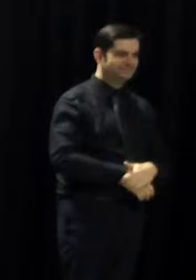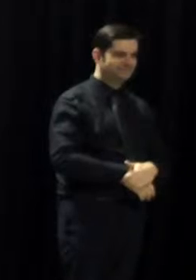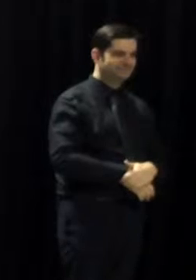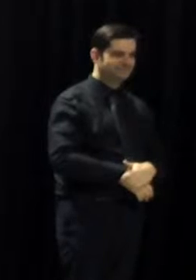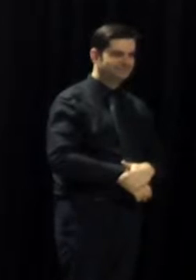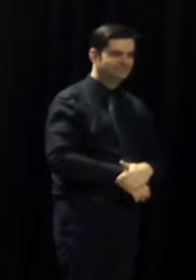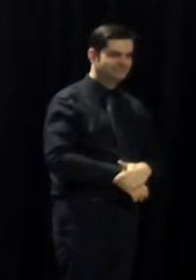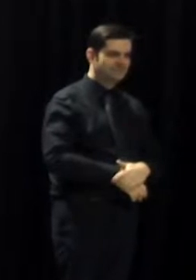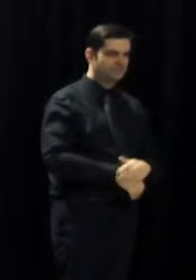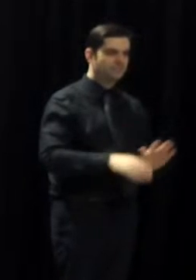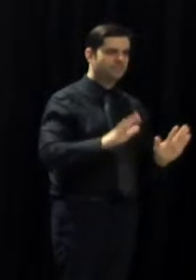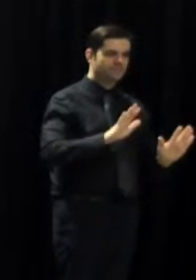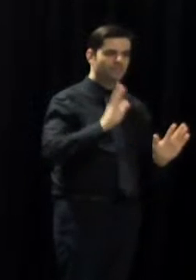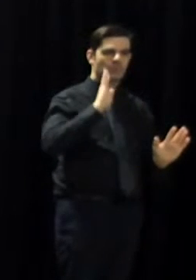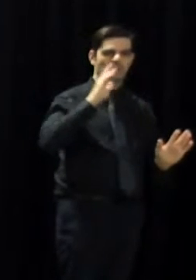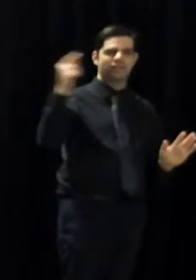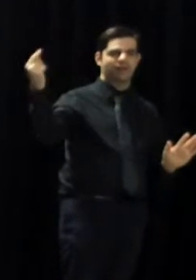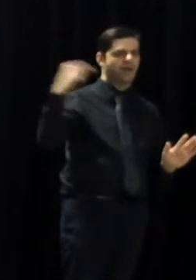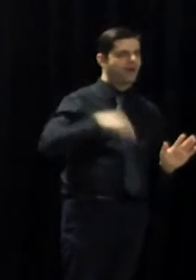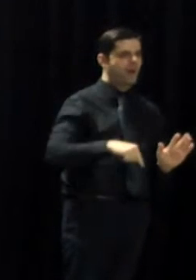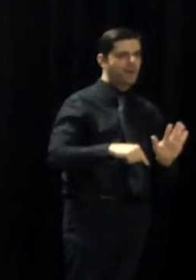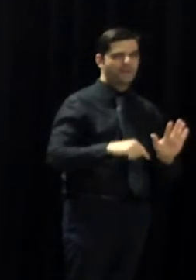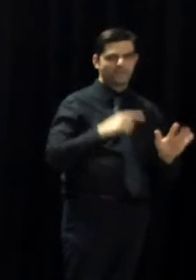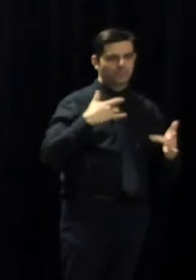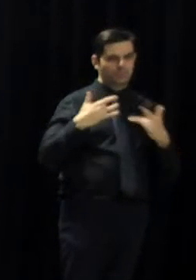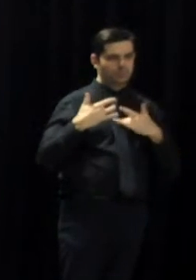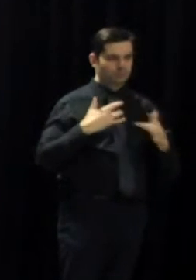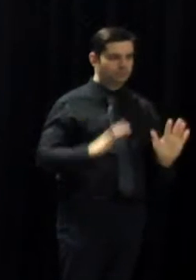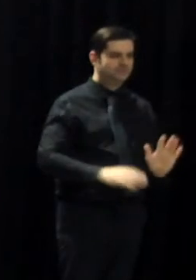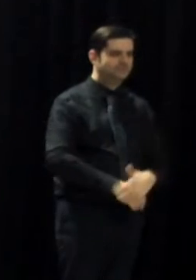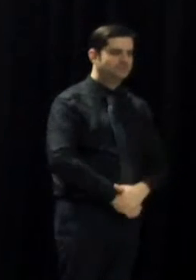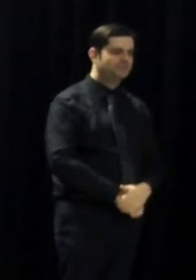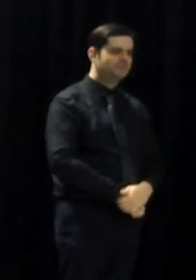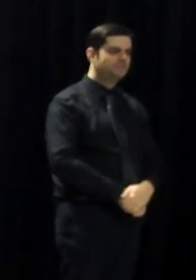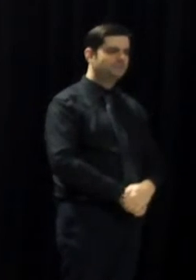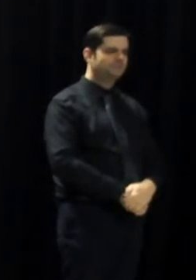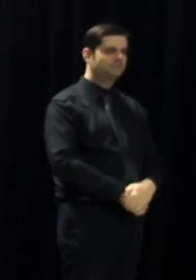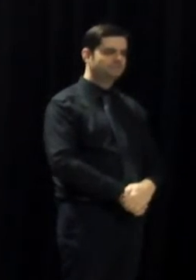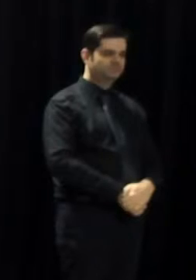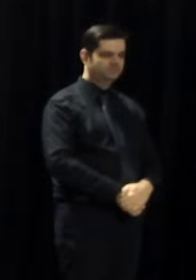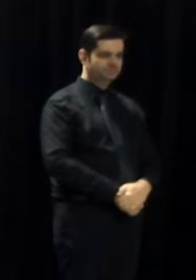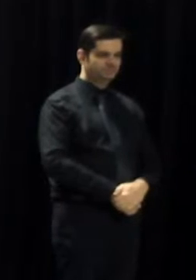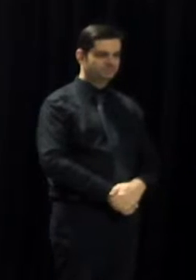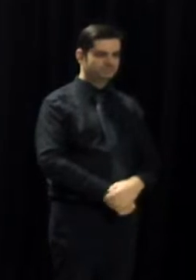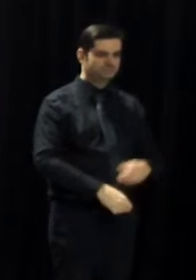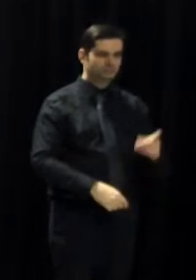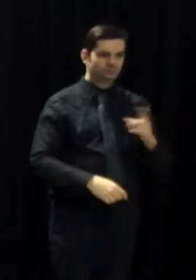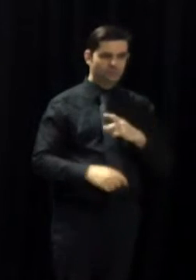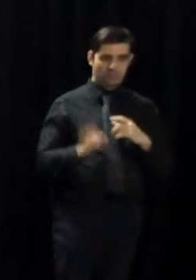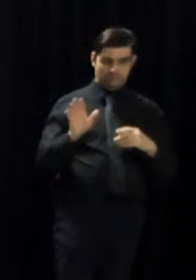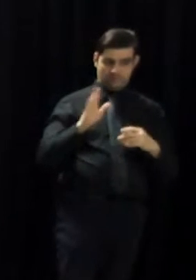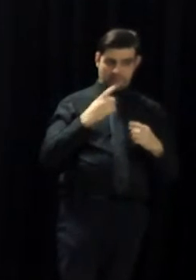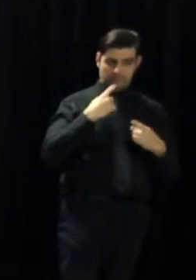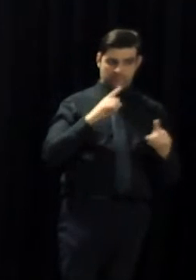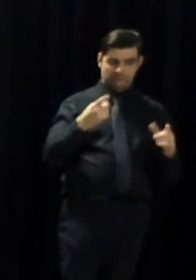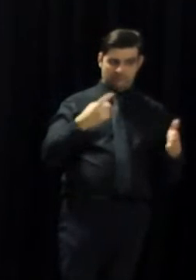good stuff. What's your briefing schedule next week? I think we're going to do interesting. Good